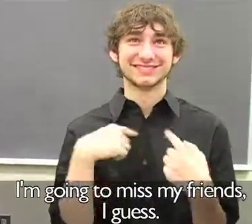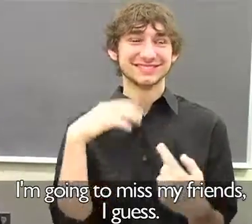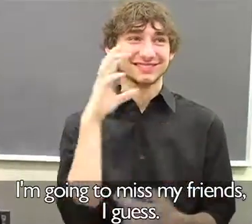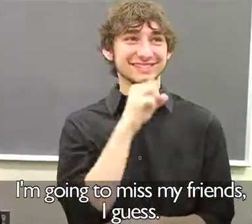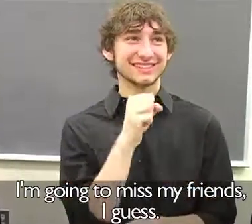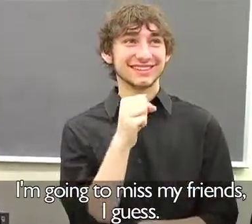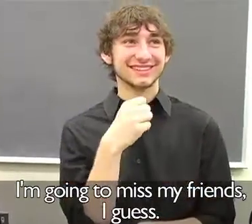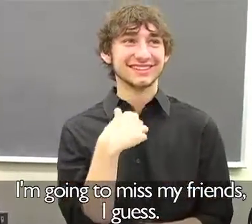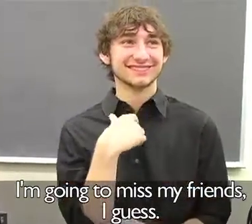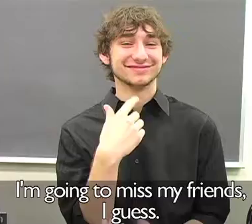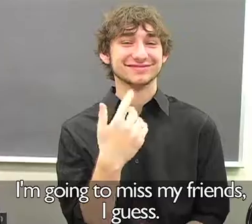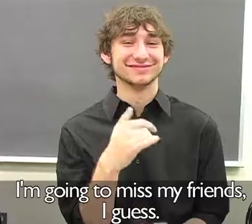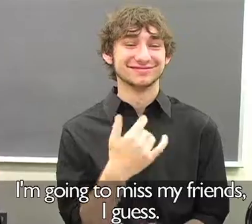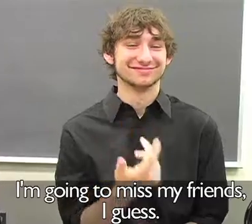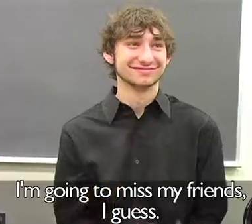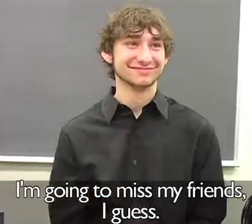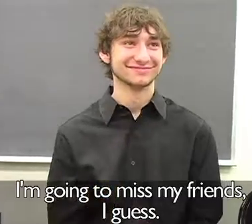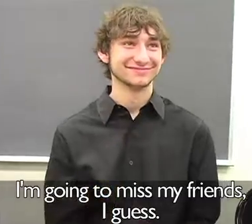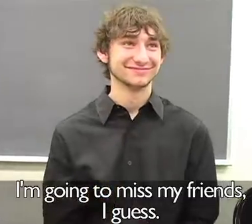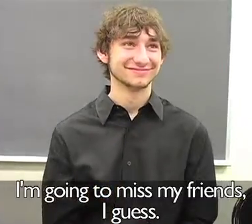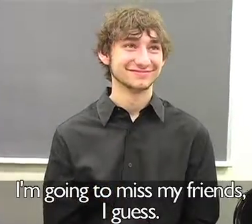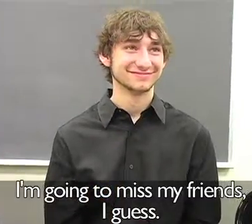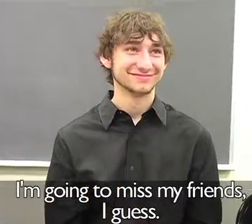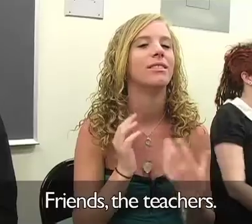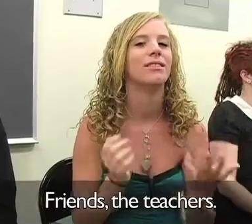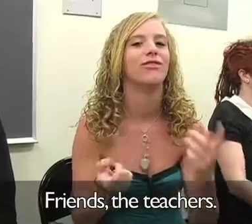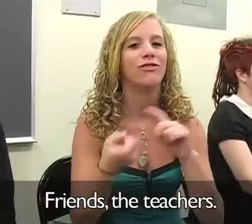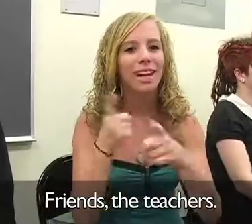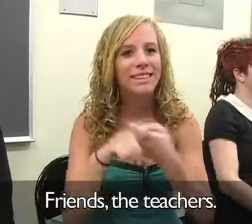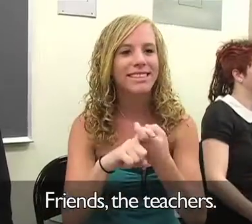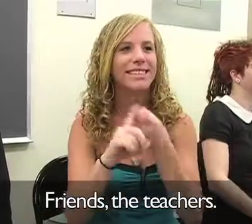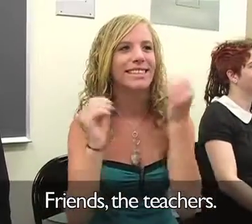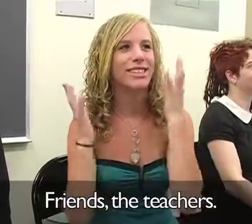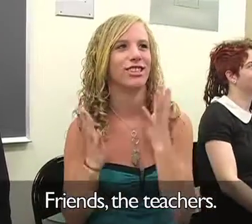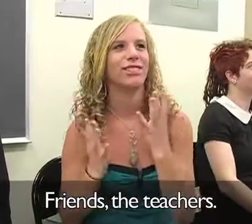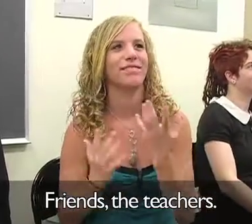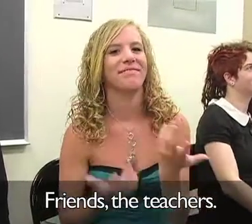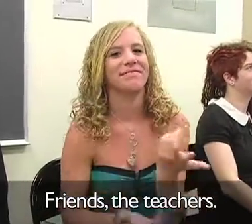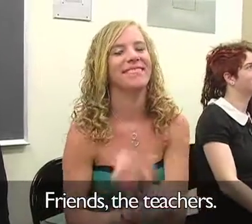to miss my friends, I guess. That's it. Friends, the teachers.